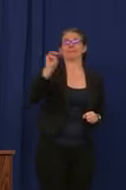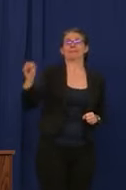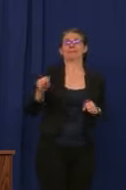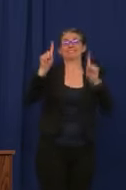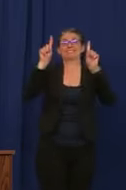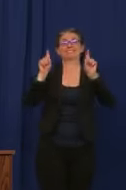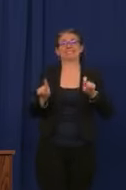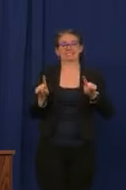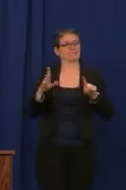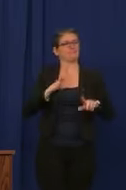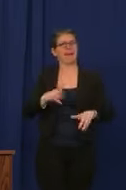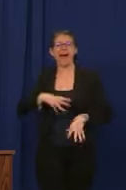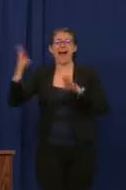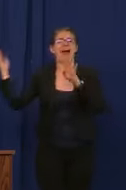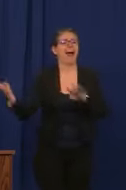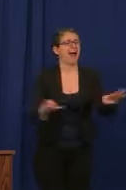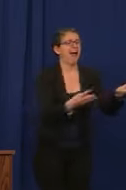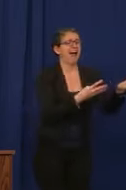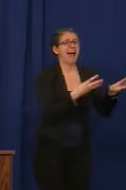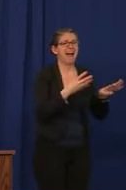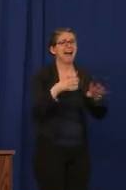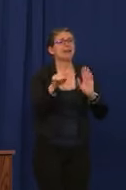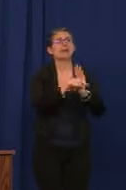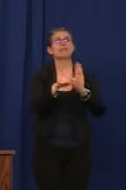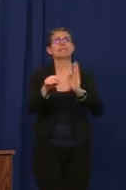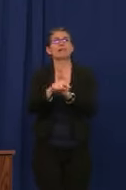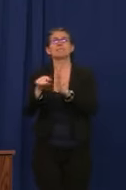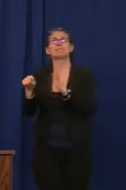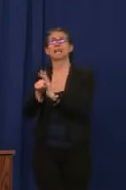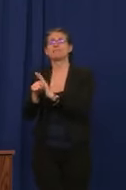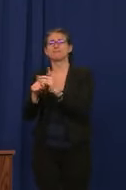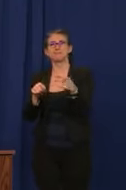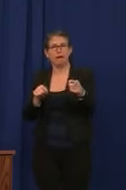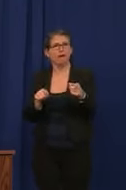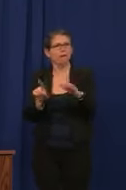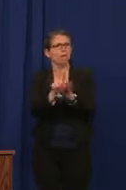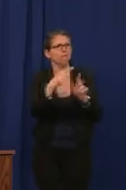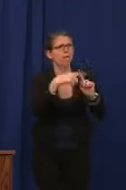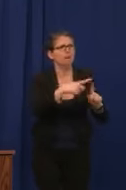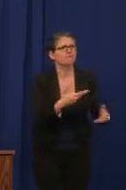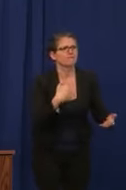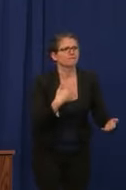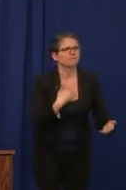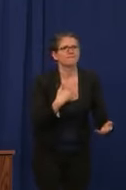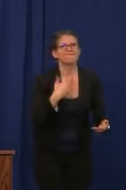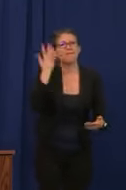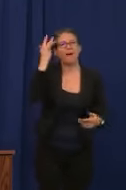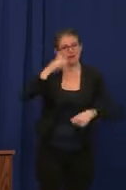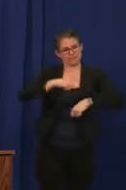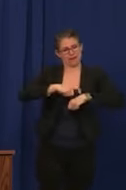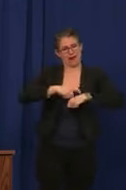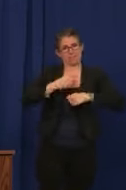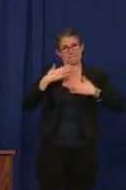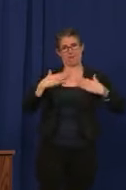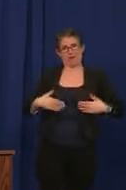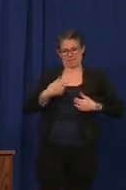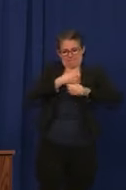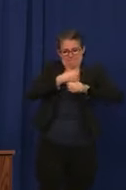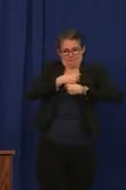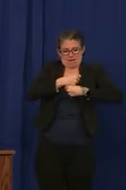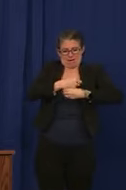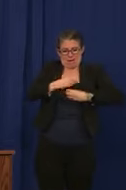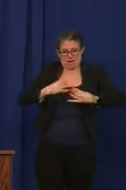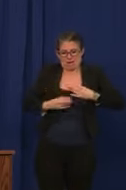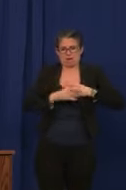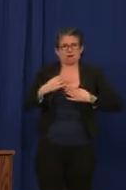best preparation for reopening the economy is to continue doing what we're all doing, what everybody in the state of Maine is doing right